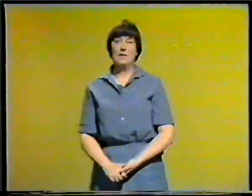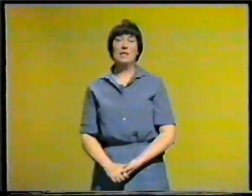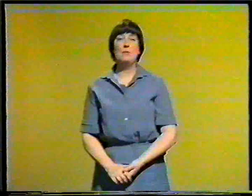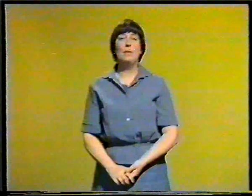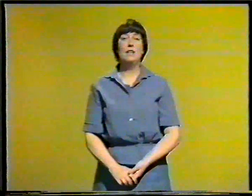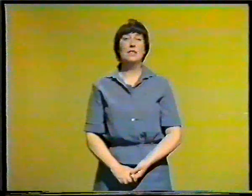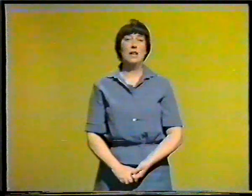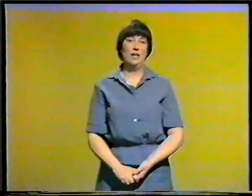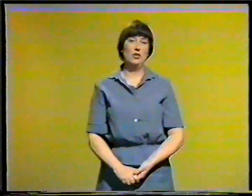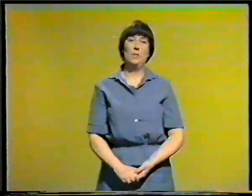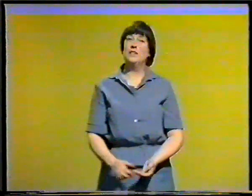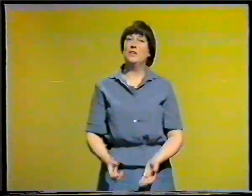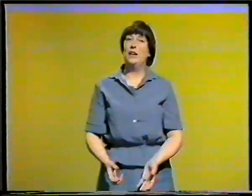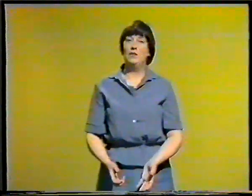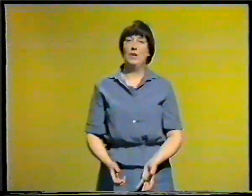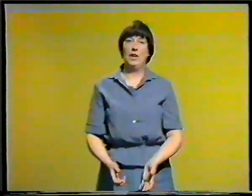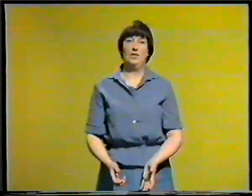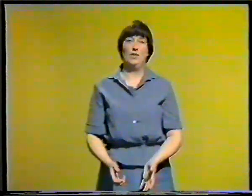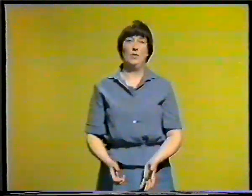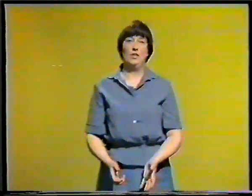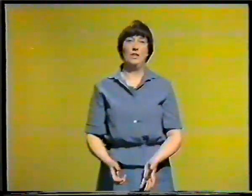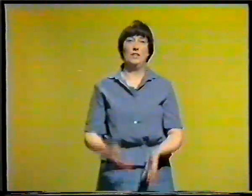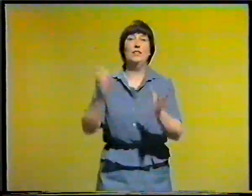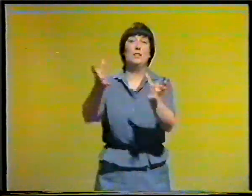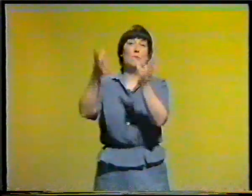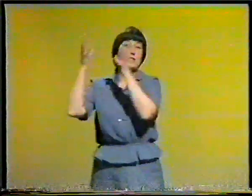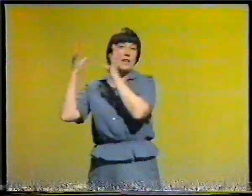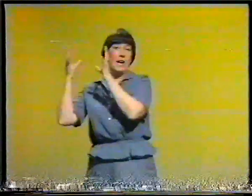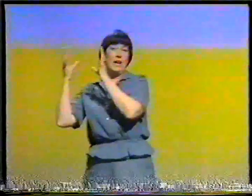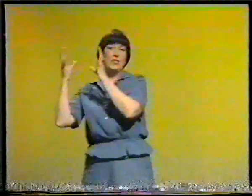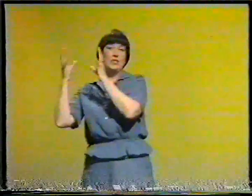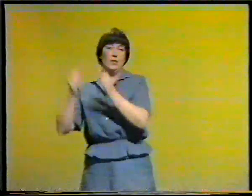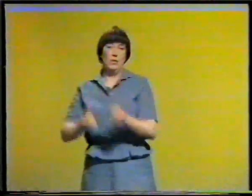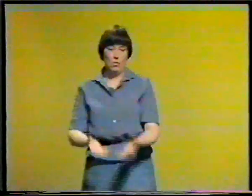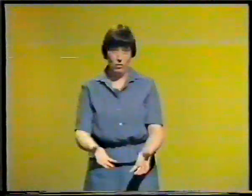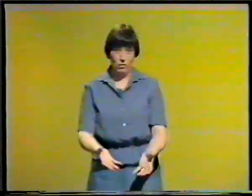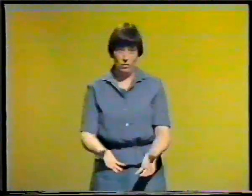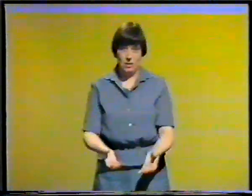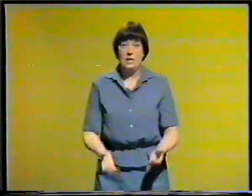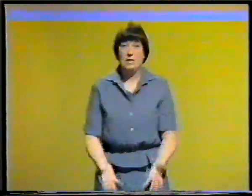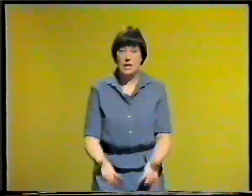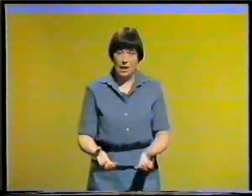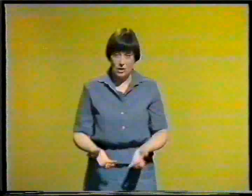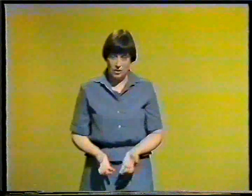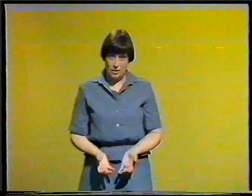Same applies to catch, depending on how you catch the object. It could be to catch, or to catch it this way.